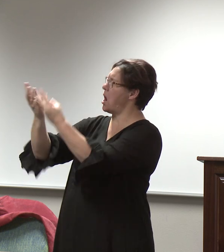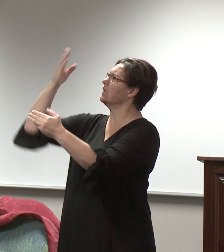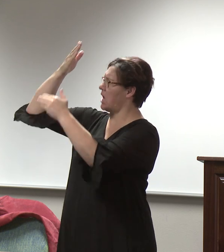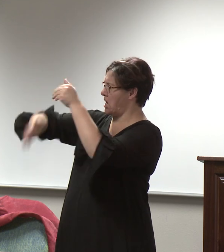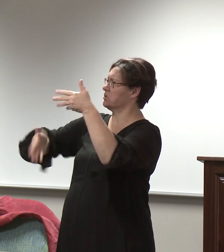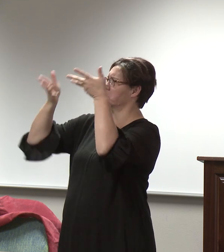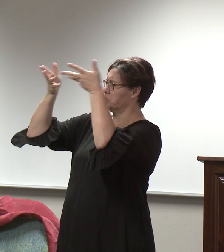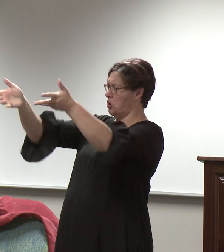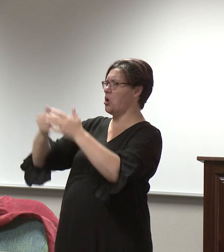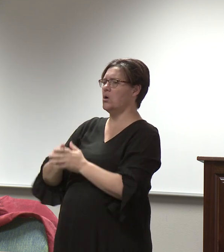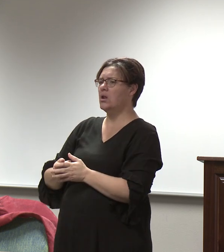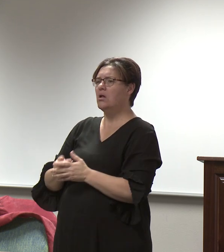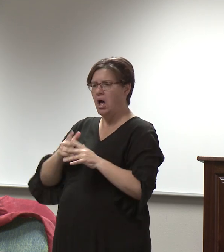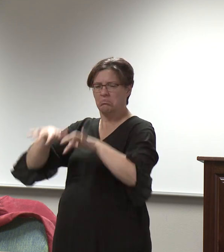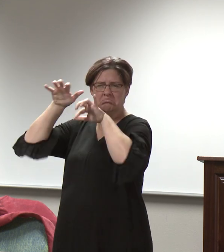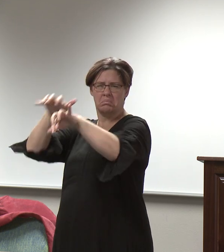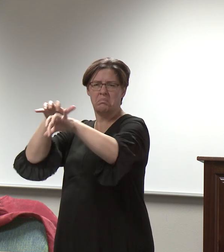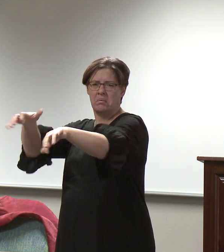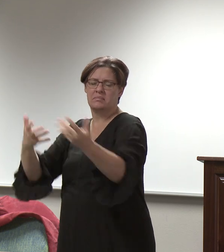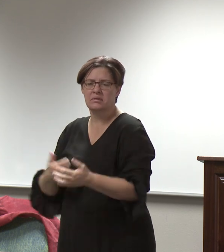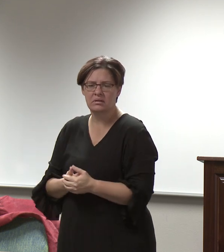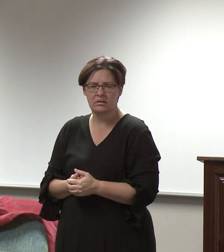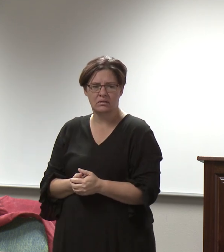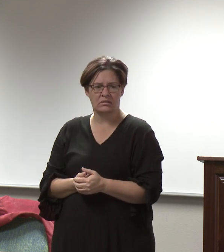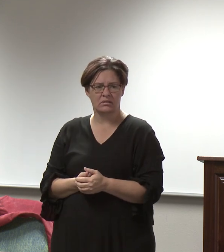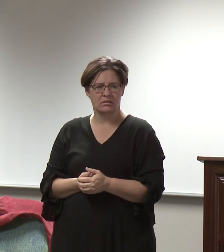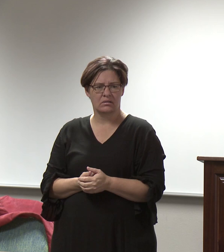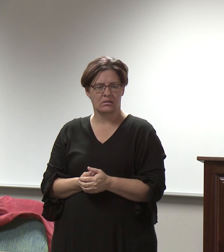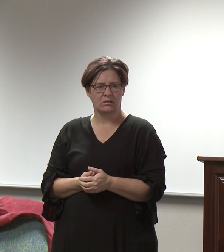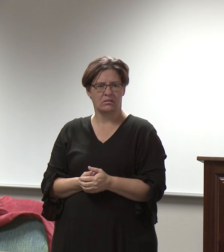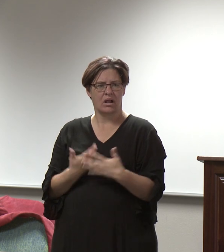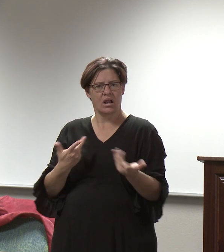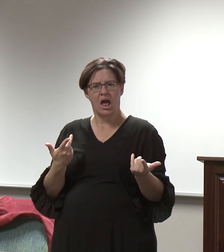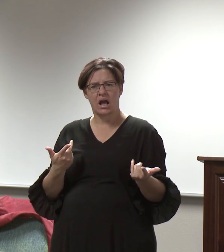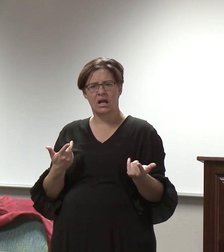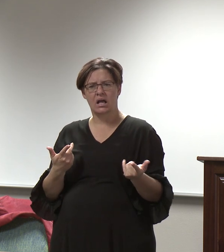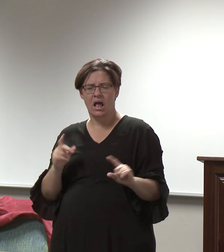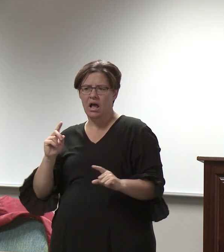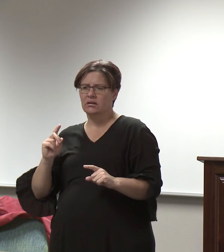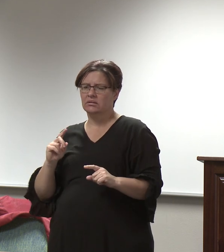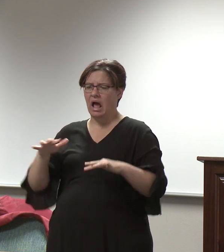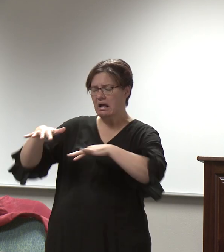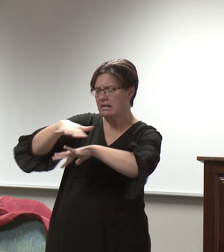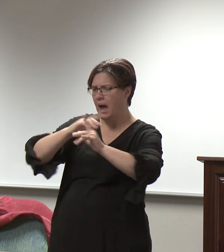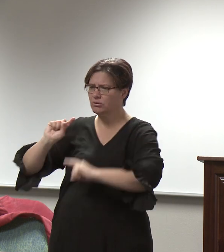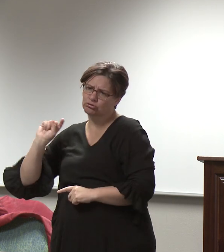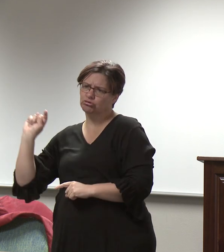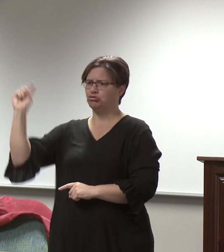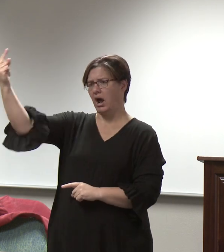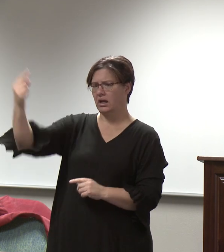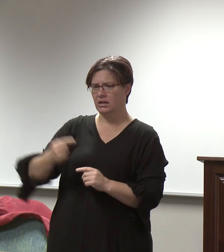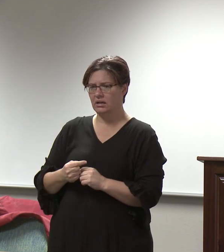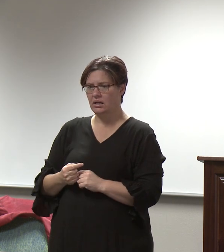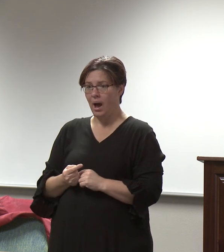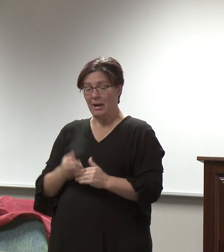the world, and they go on the street like Greta, you know, doing a kind of climate strike. But the